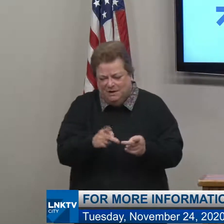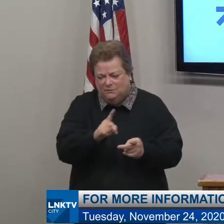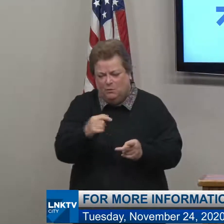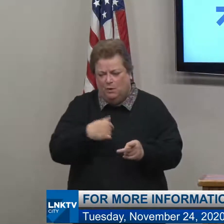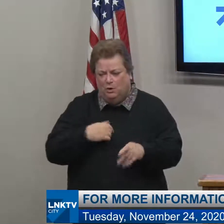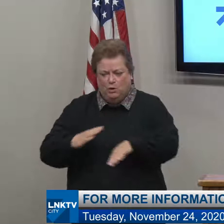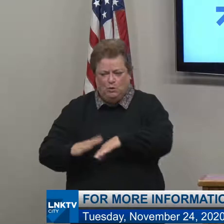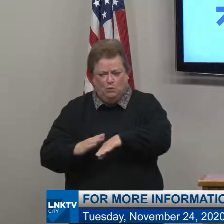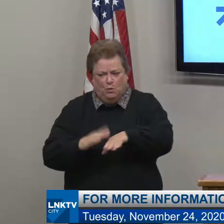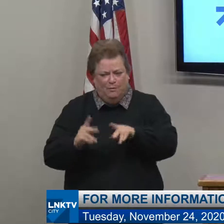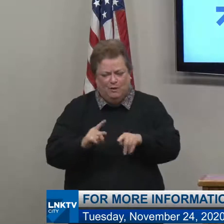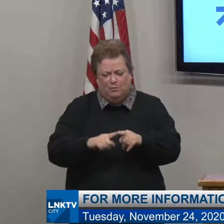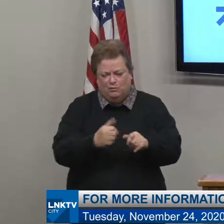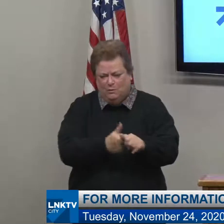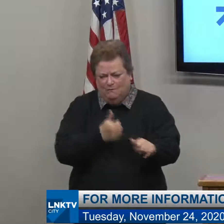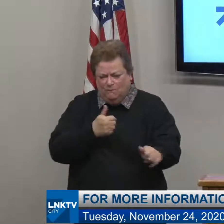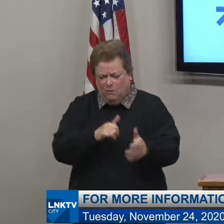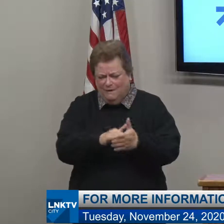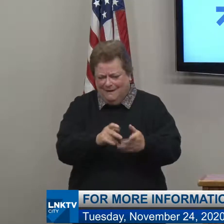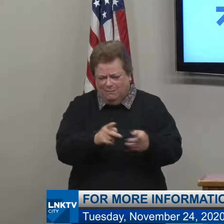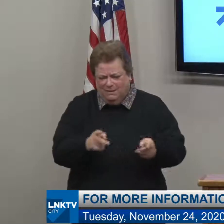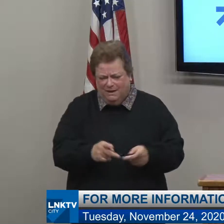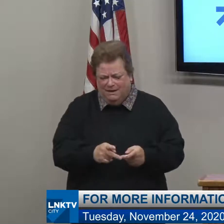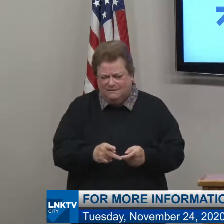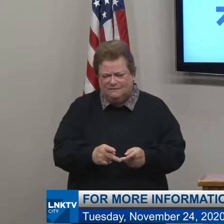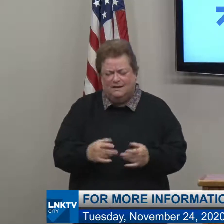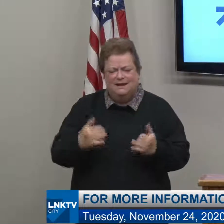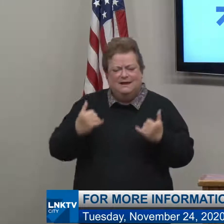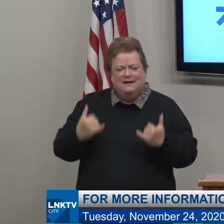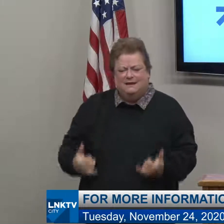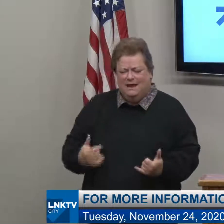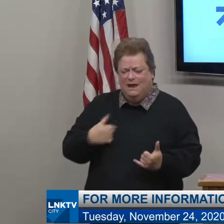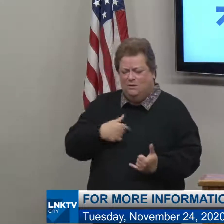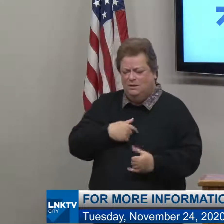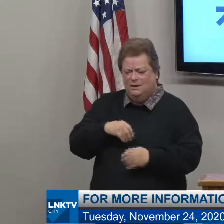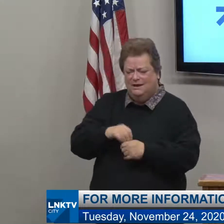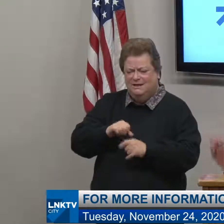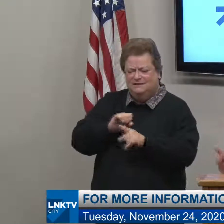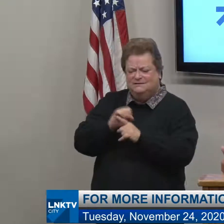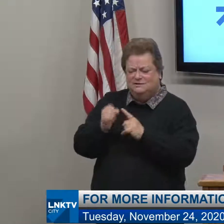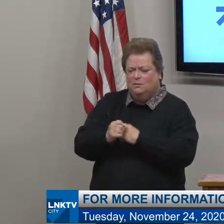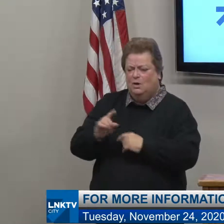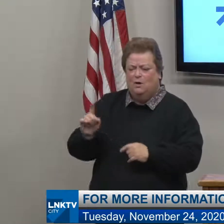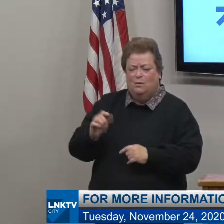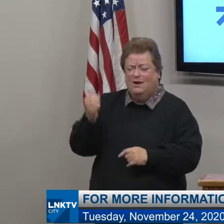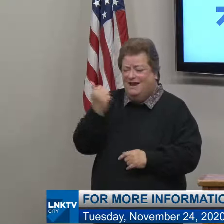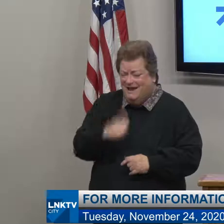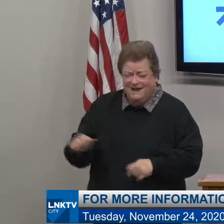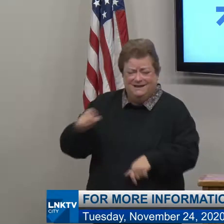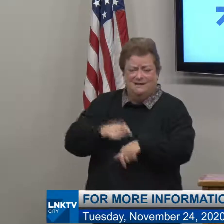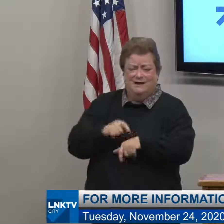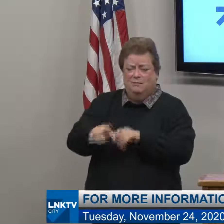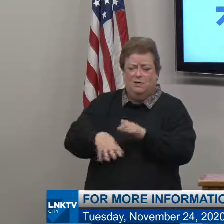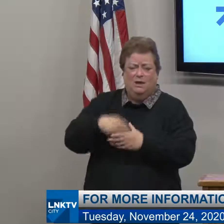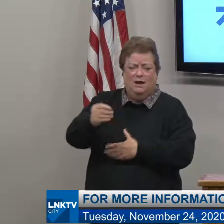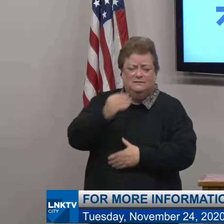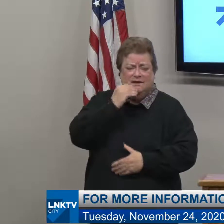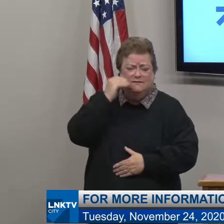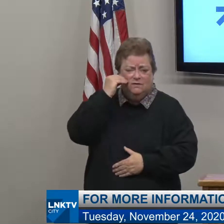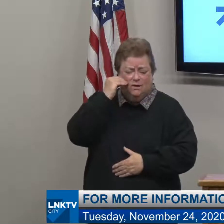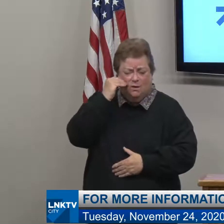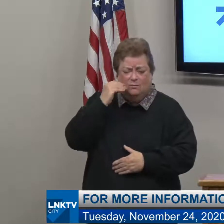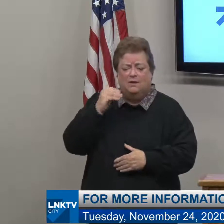of to help them steer clear and stay safe. What we are in now is a situation where anytime you're outside of your home, the risk